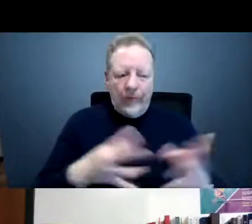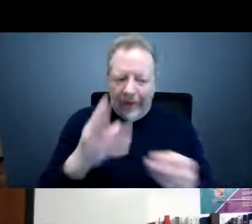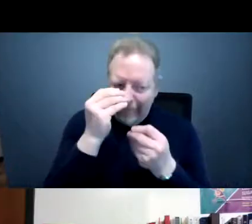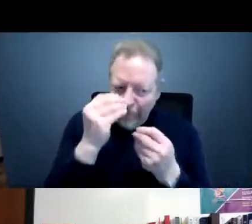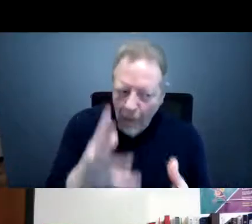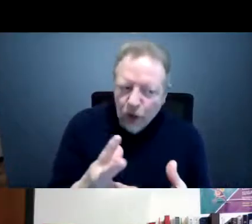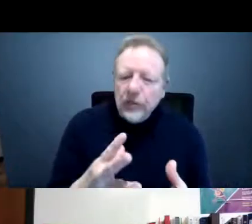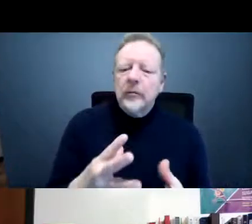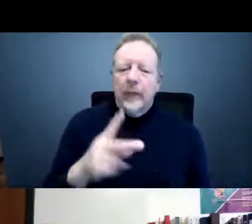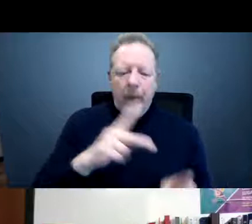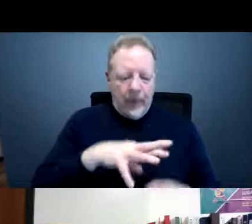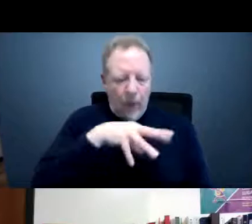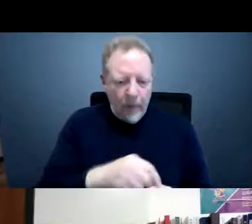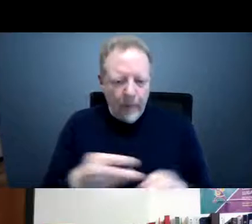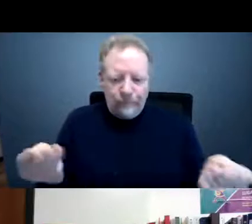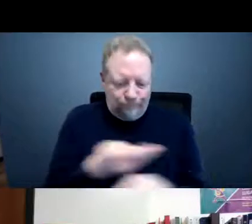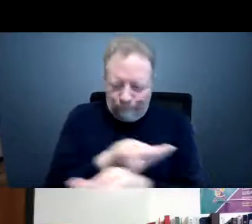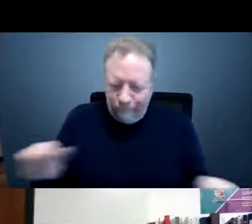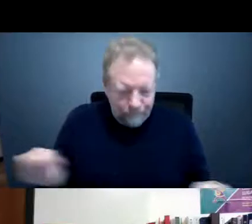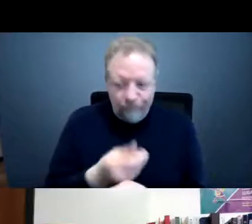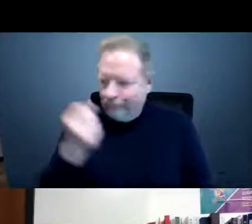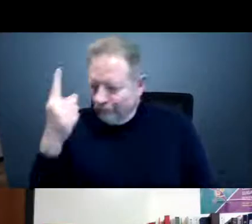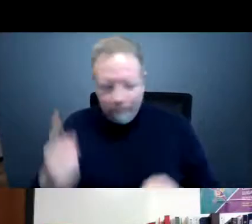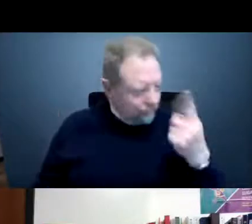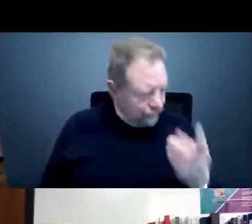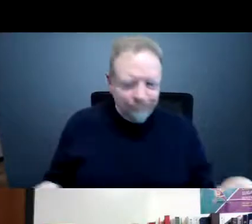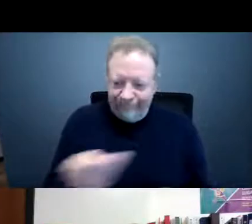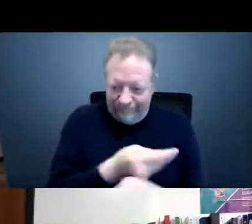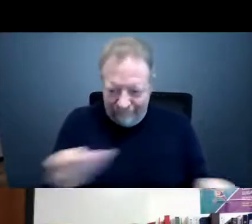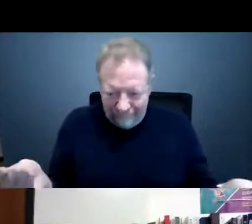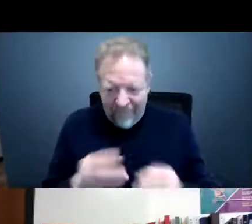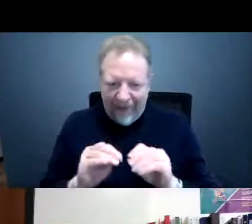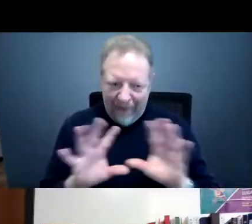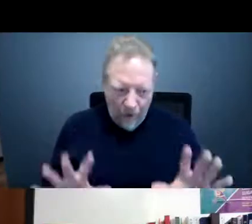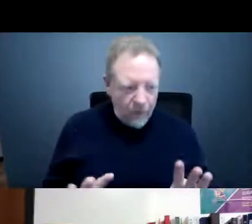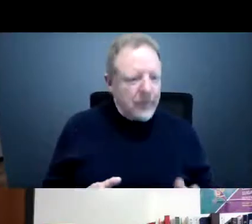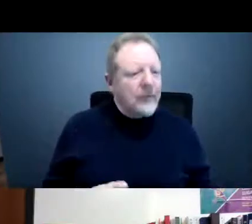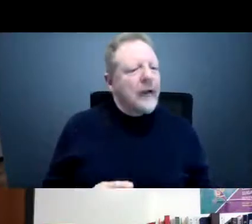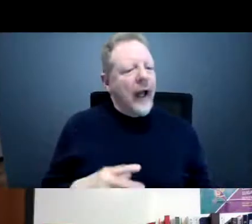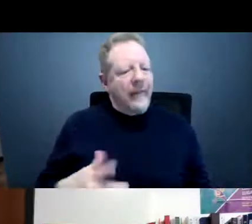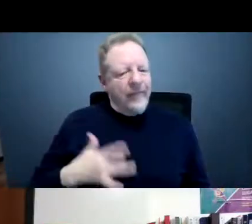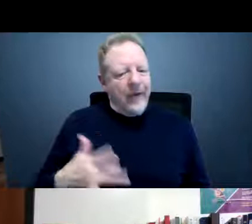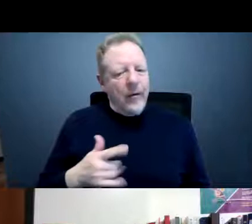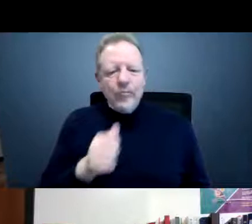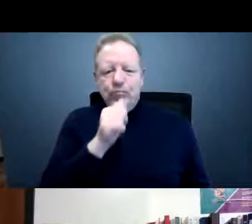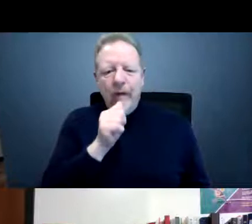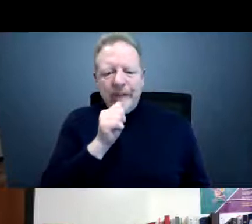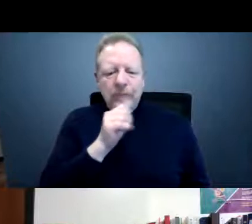people can participate and understand the information. There is a sense of privacy, increases the quality